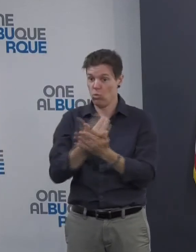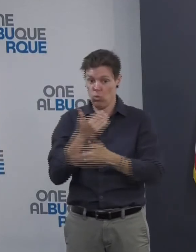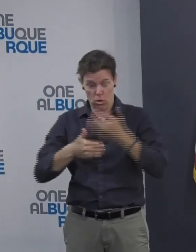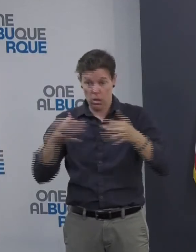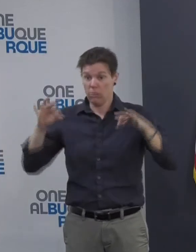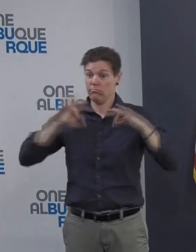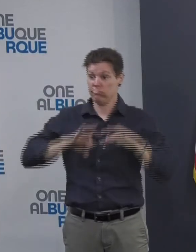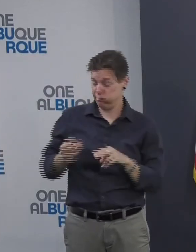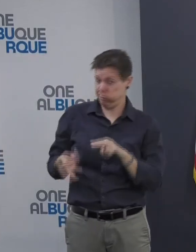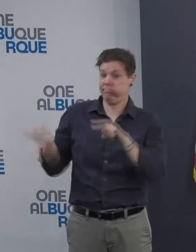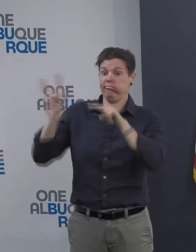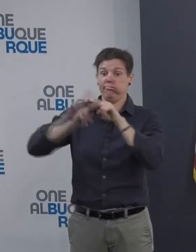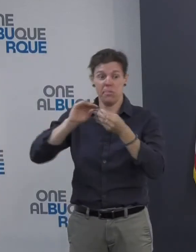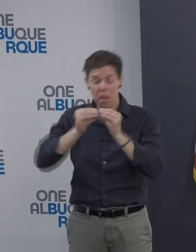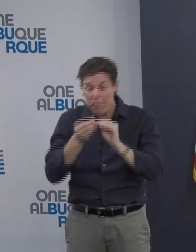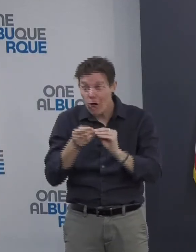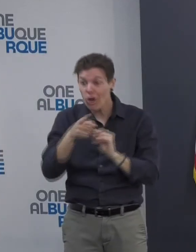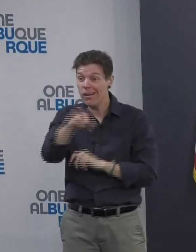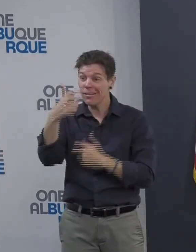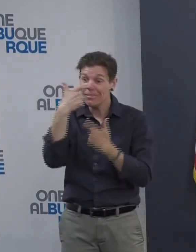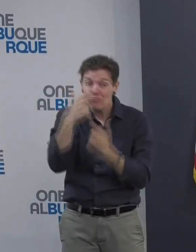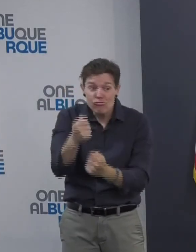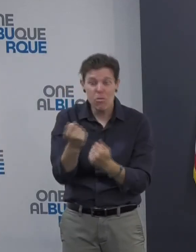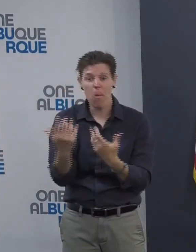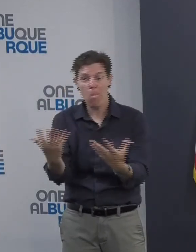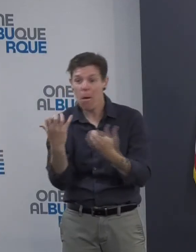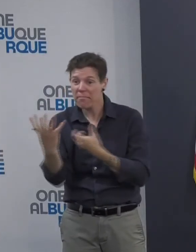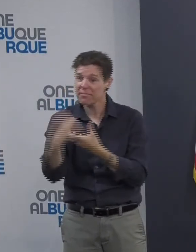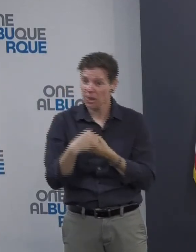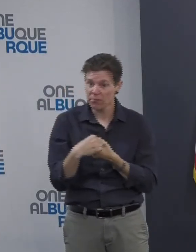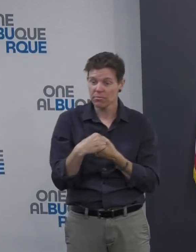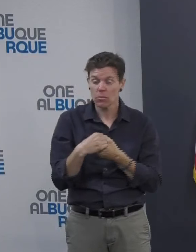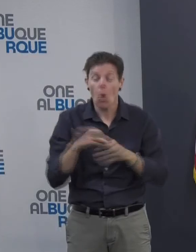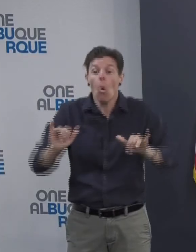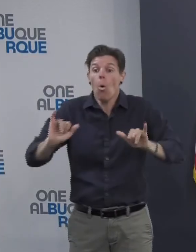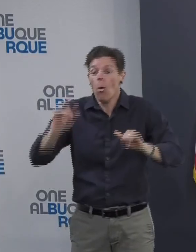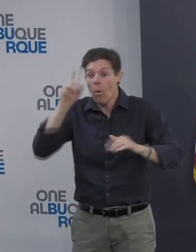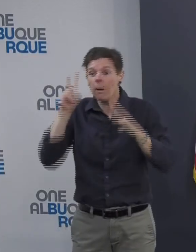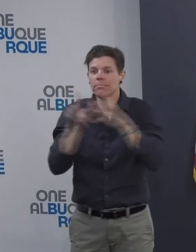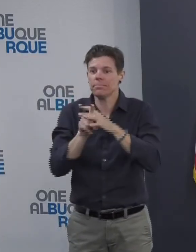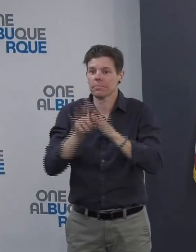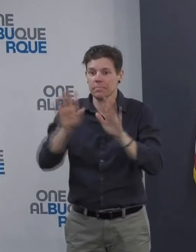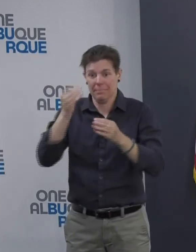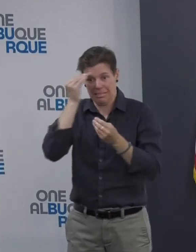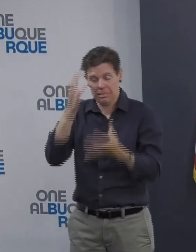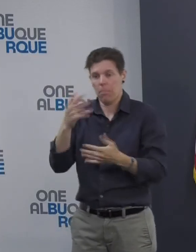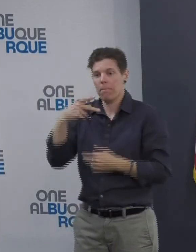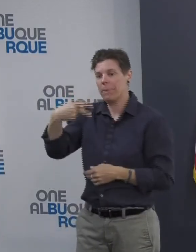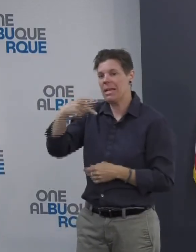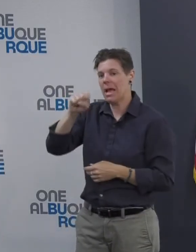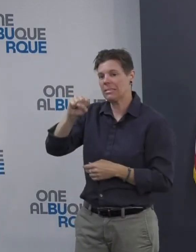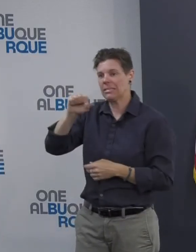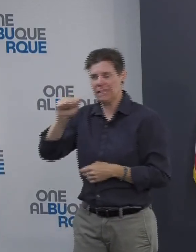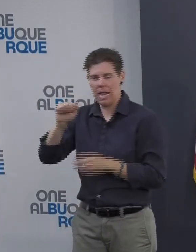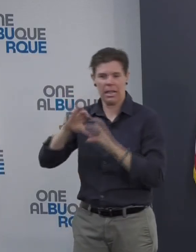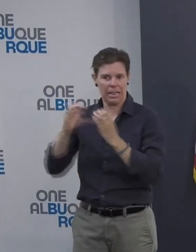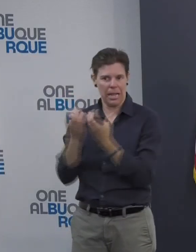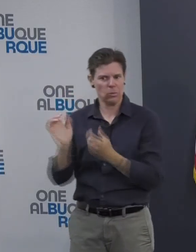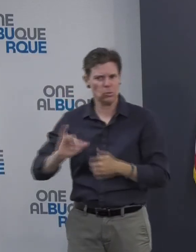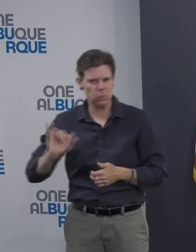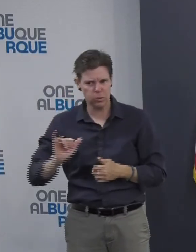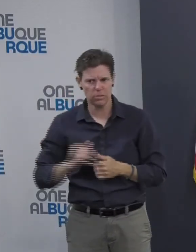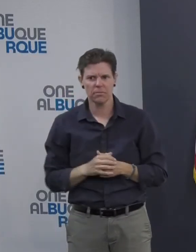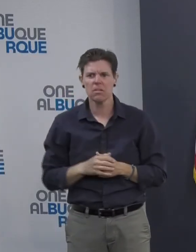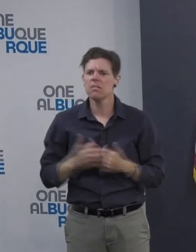online. So, and we're starting a PSA class. So we've reopened our PSA position. So those young folks